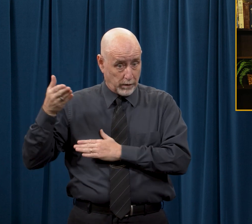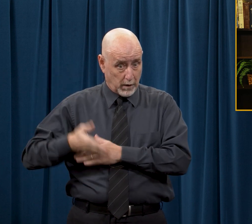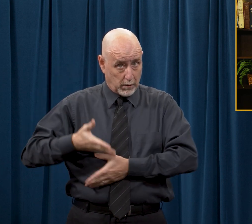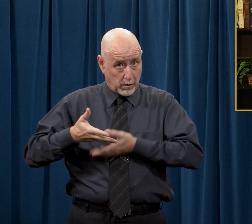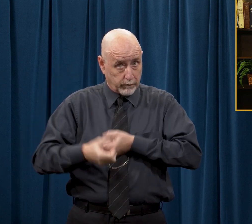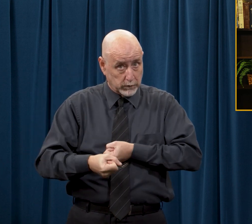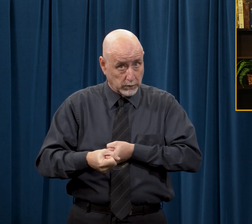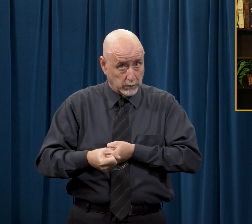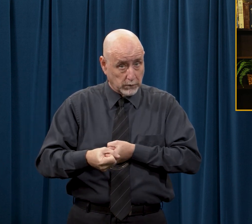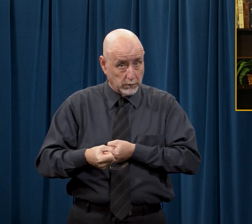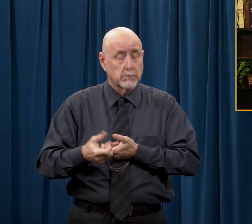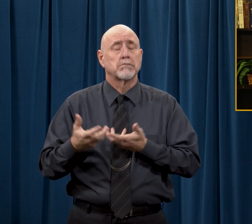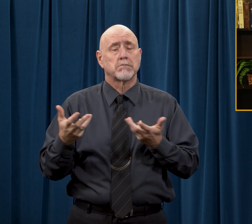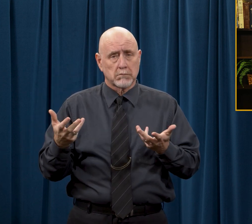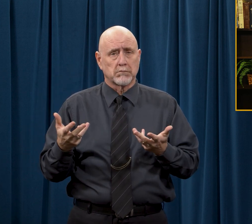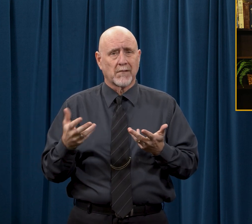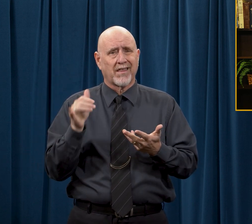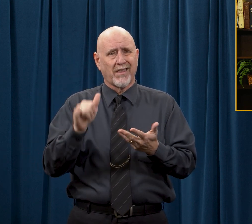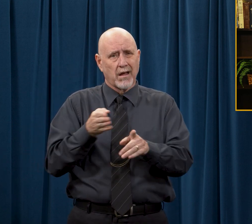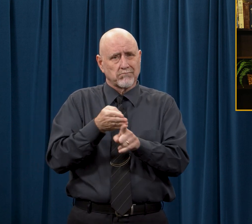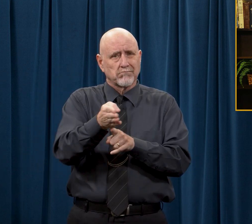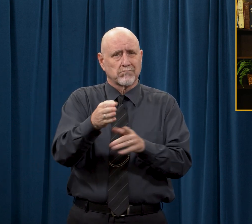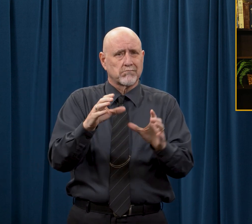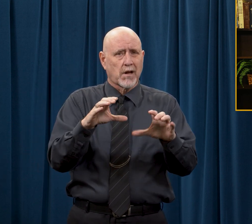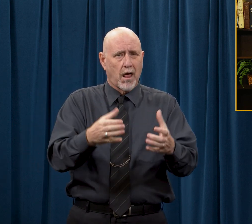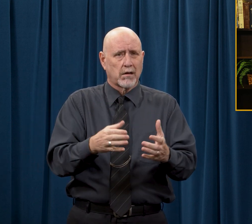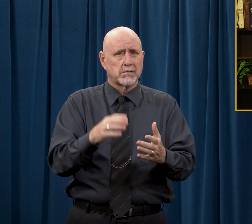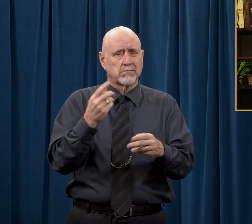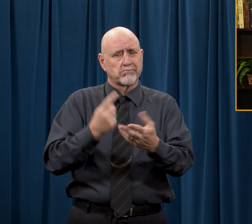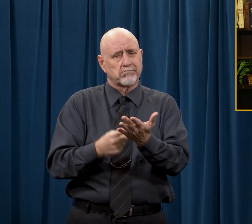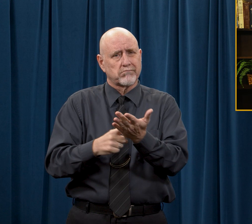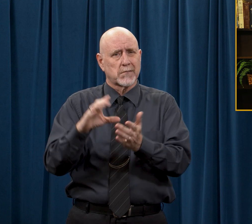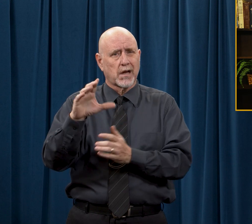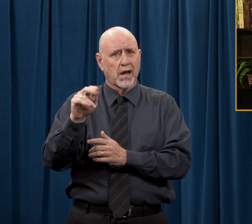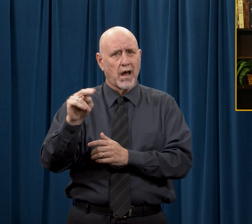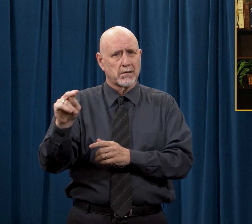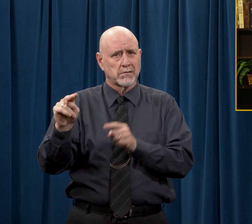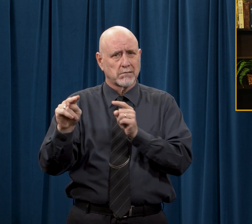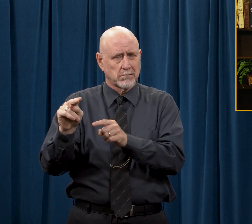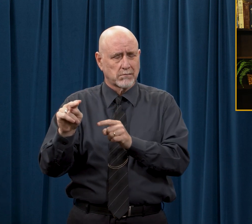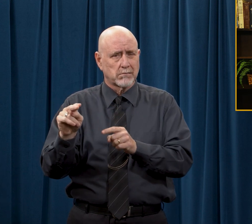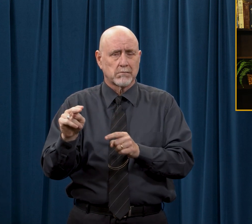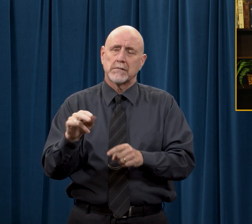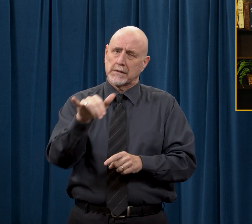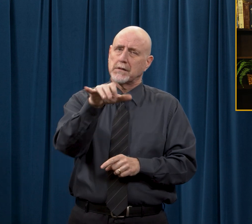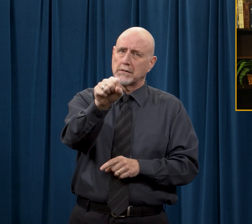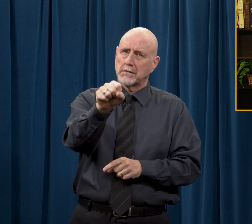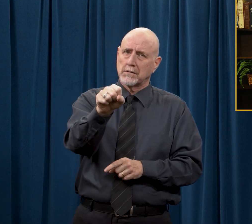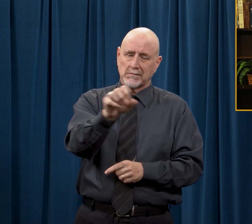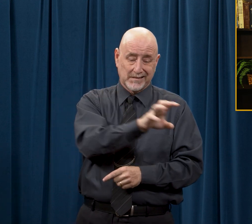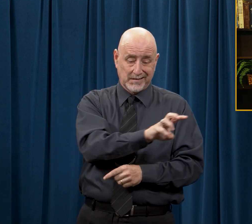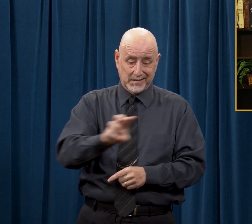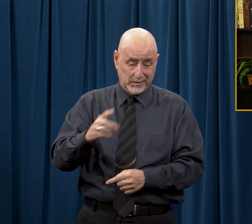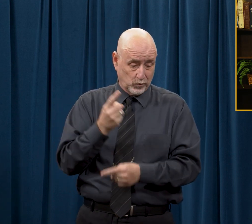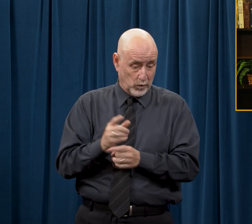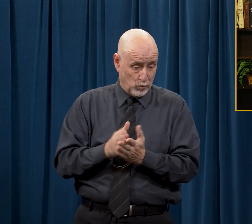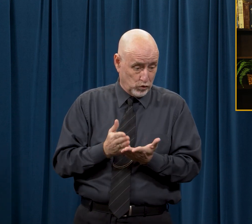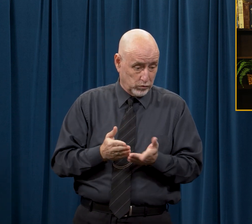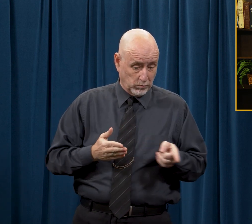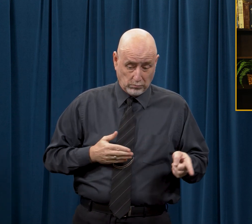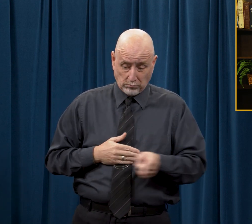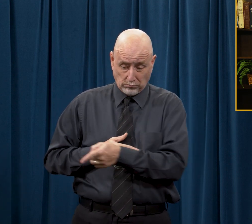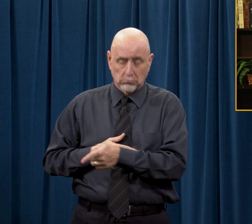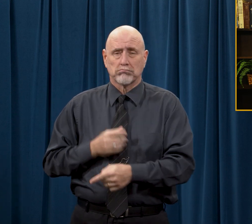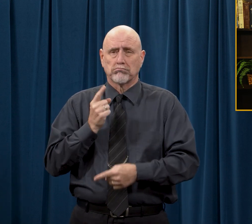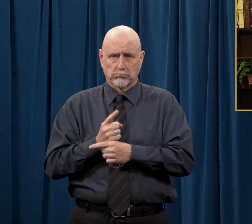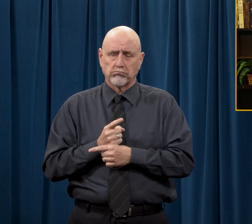have the right 66 books? Well, in the sessions on canonicity, we were able to demonstrate that yes, we do in fact have